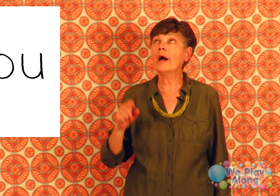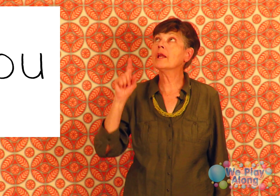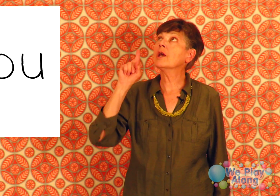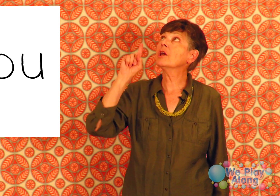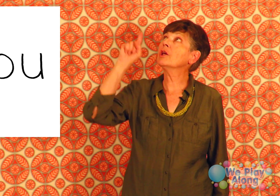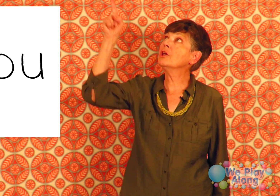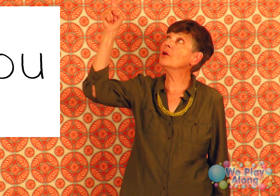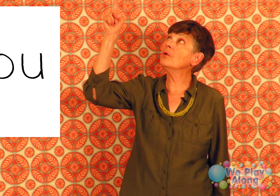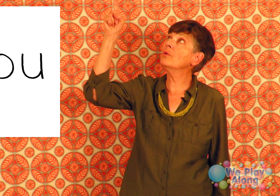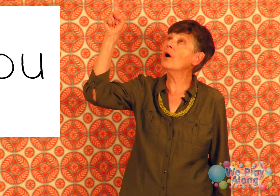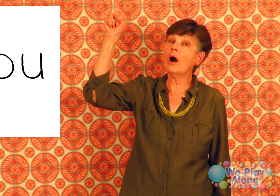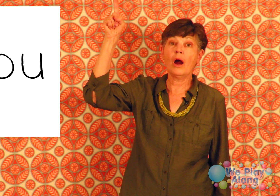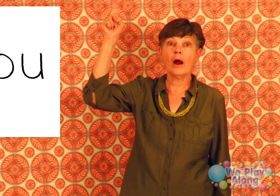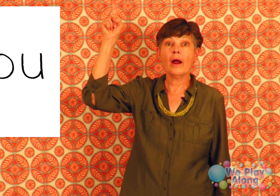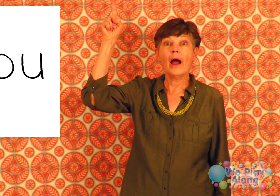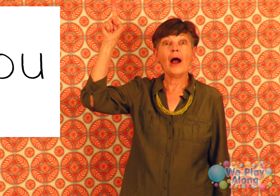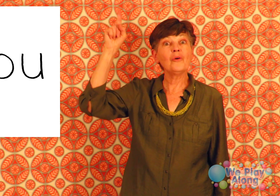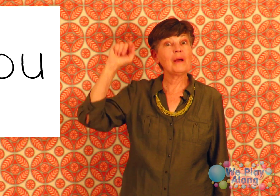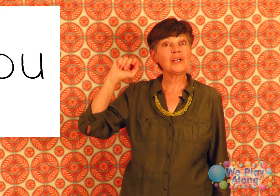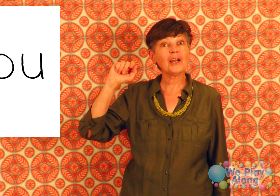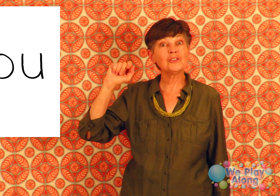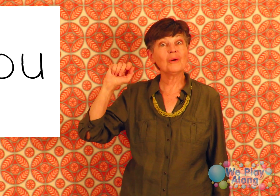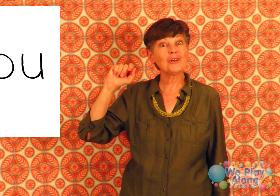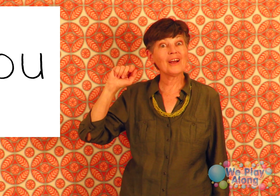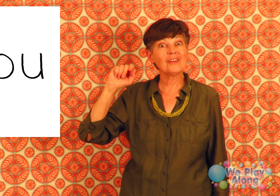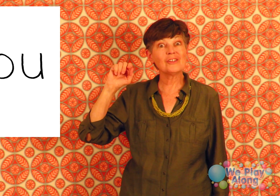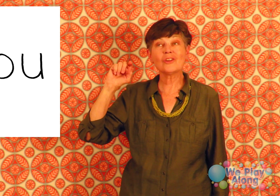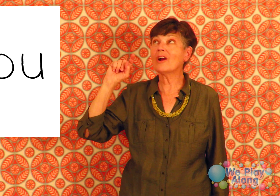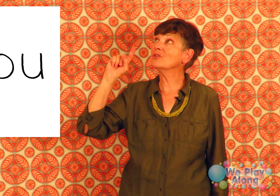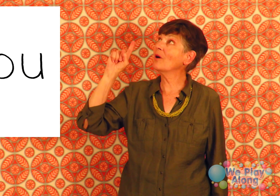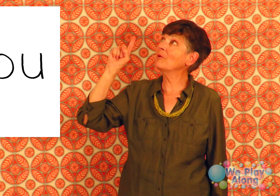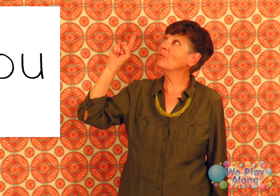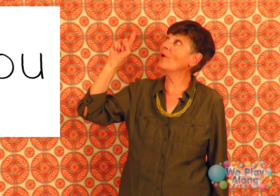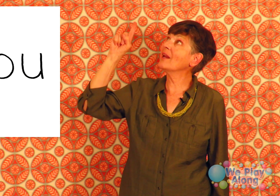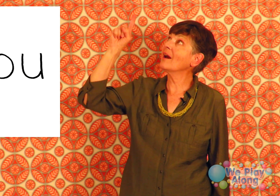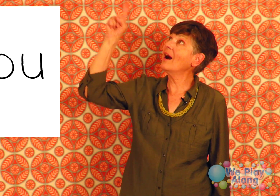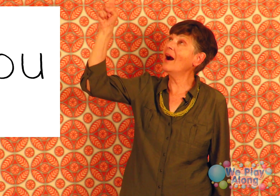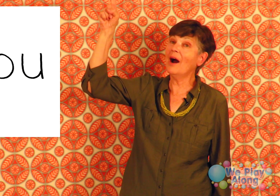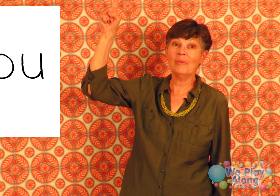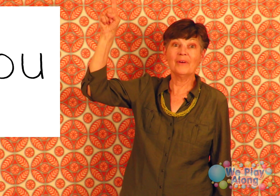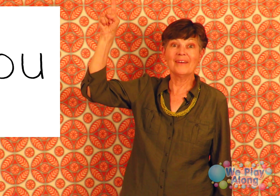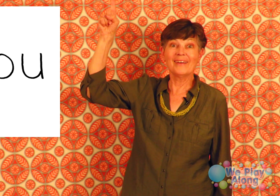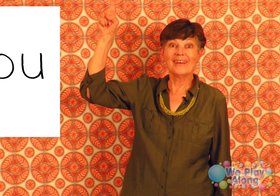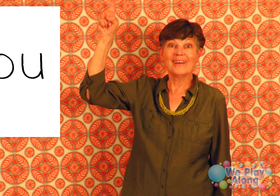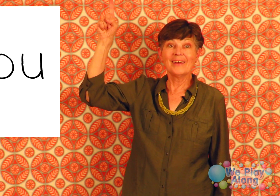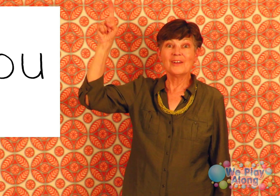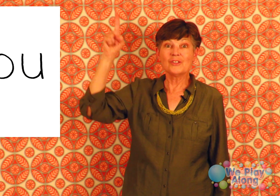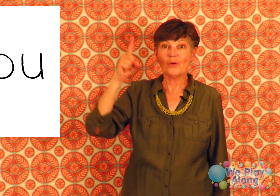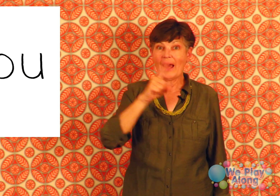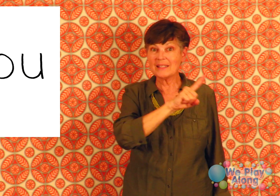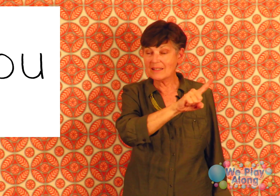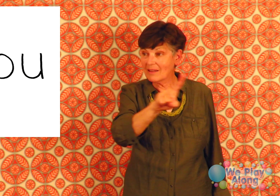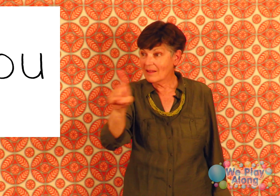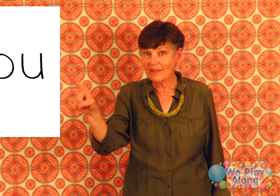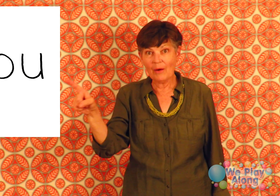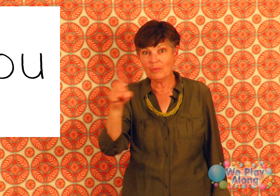what you are. Who am I talking to? I'm talking to the star, so I would point up. So that would